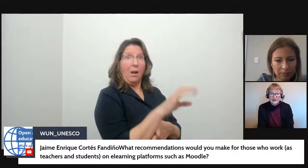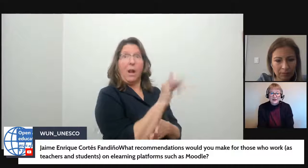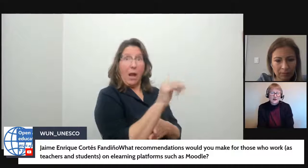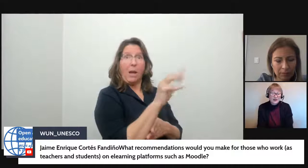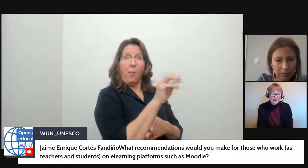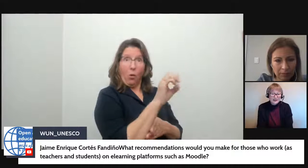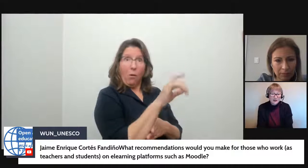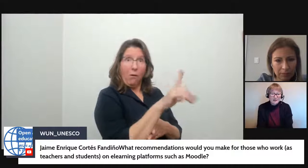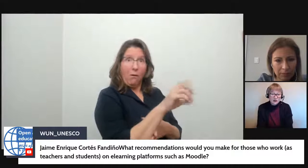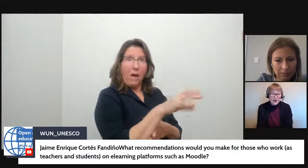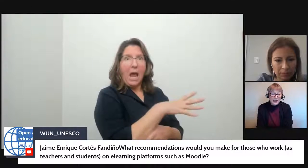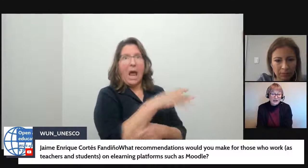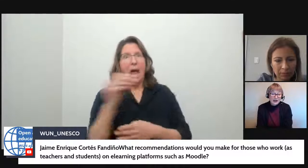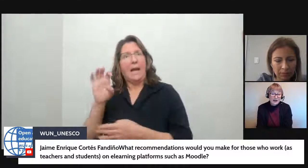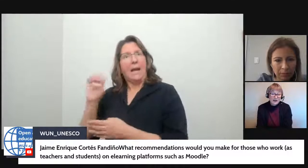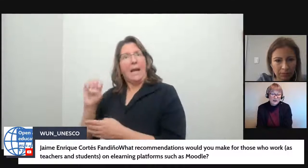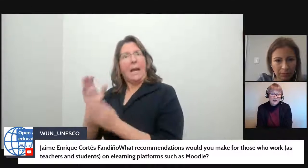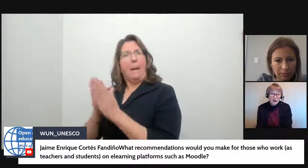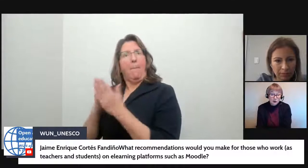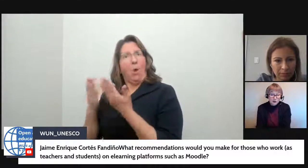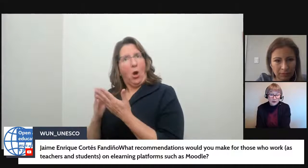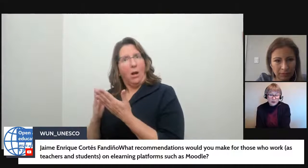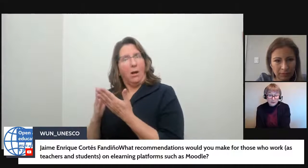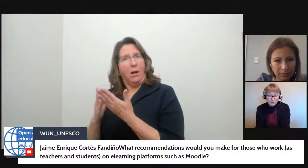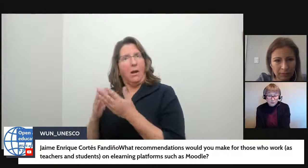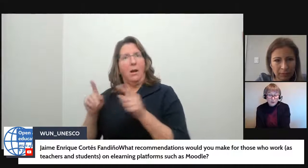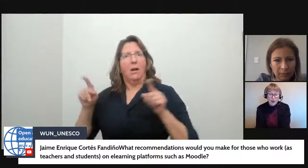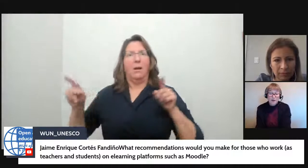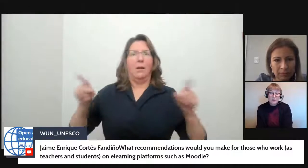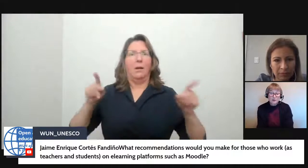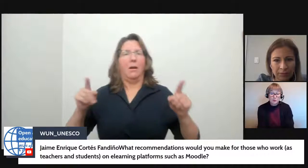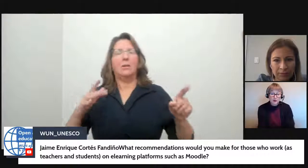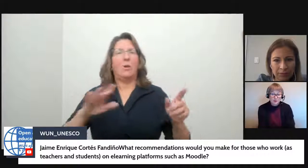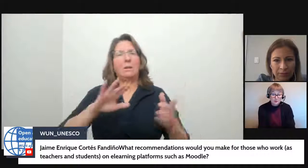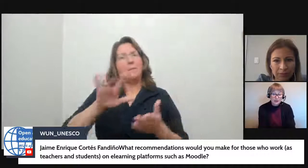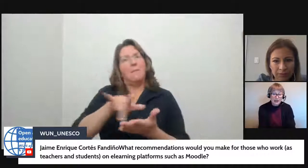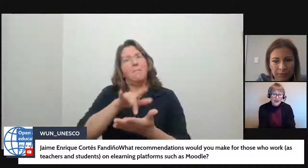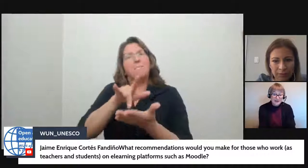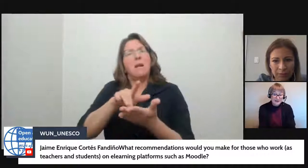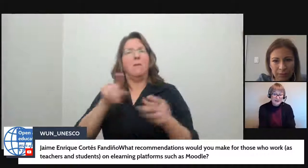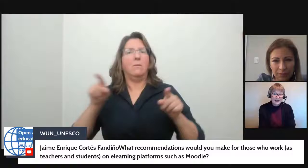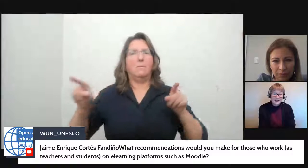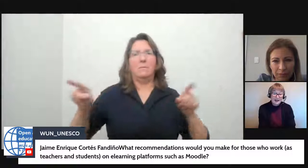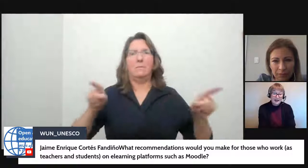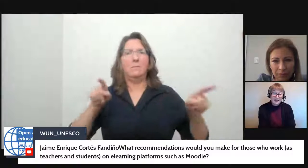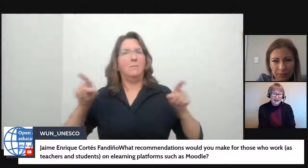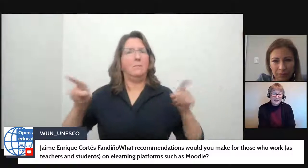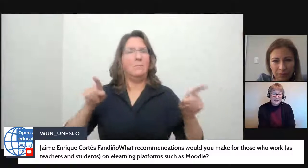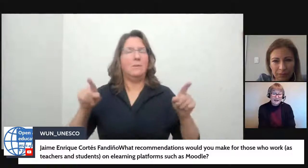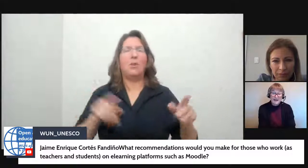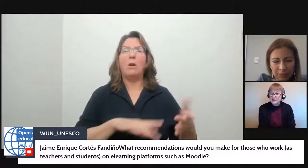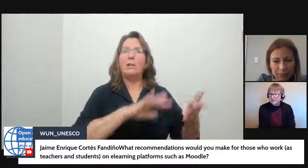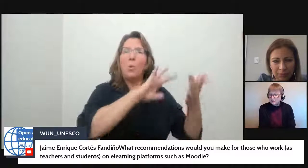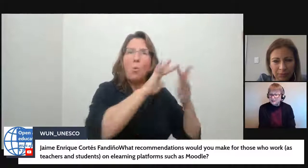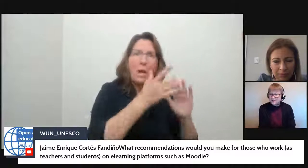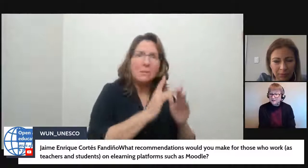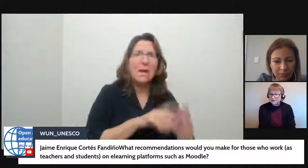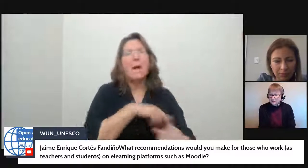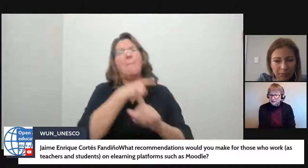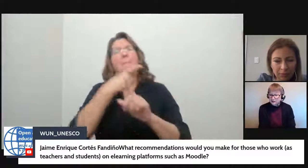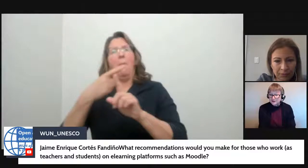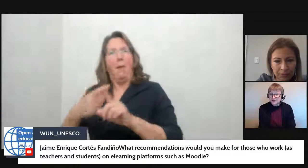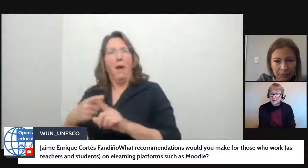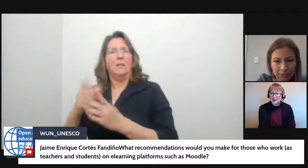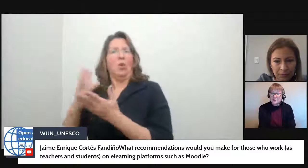between. So you have kind of the courseware in Moodle, and then Pressbooks has some of those